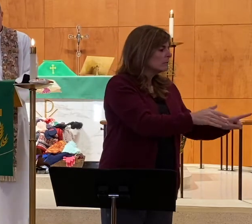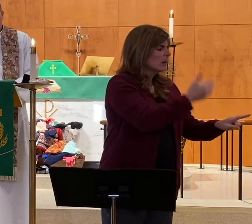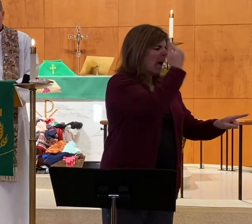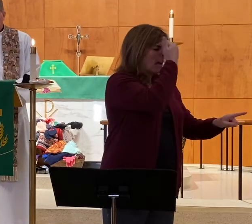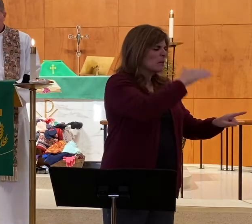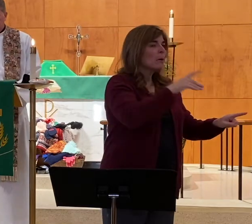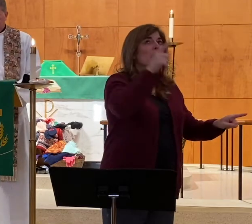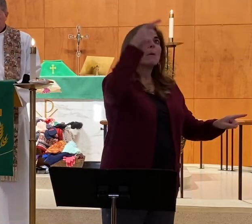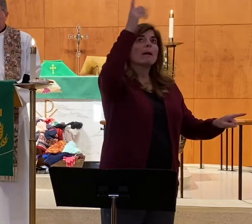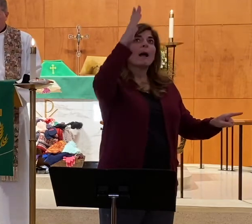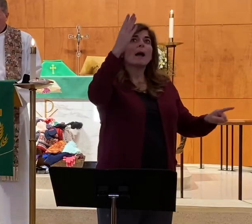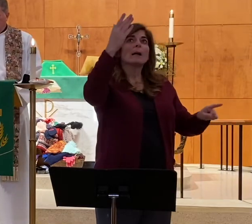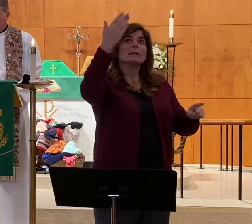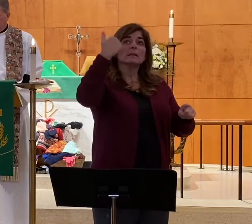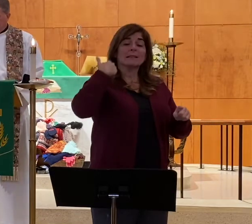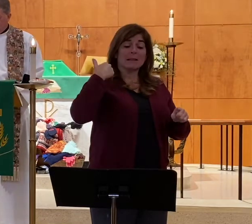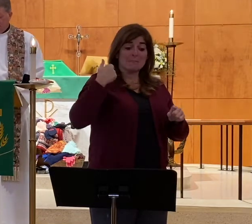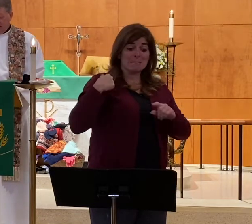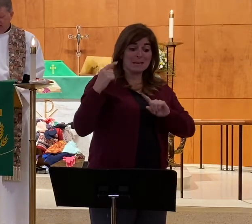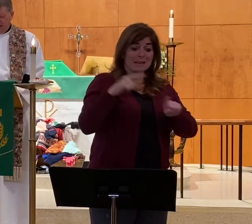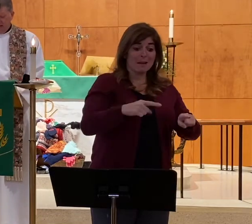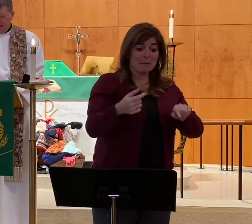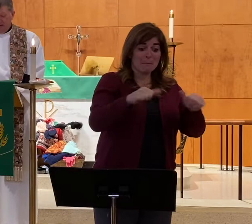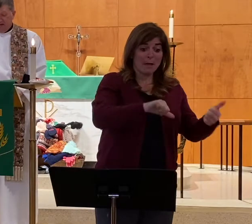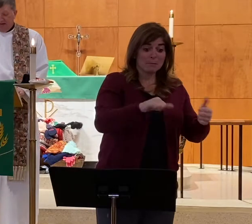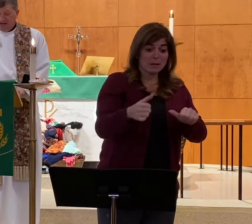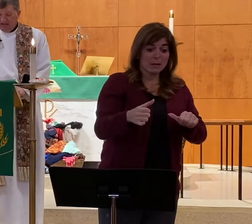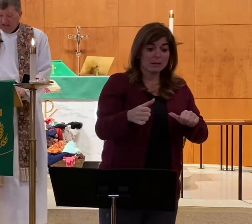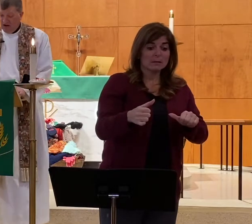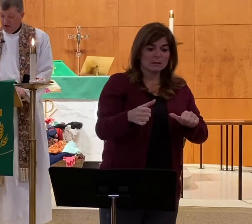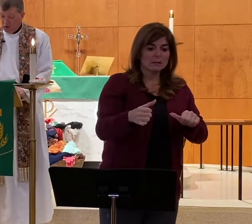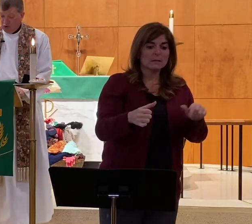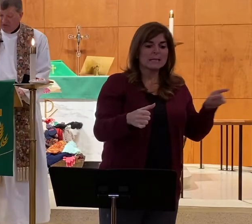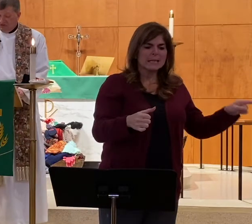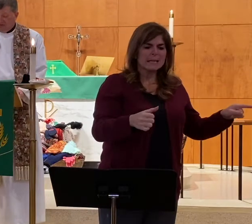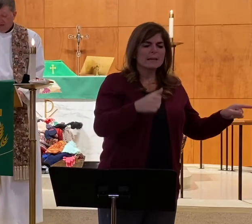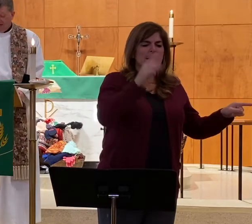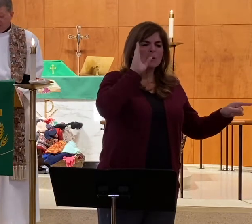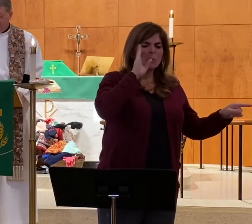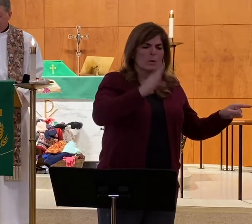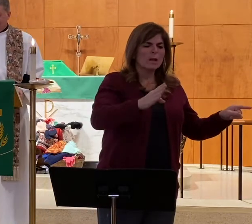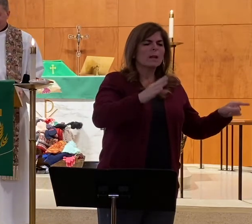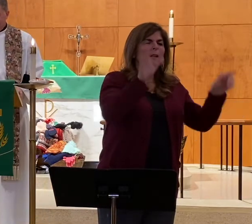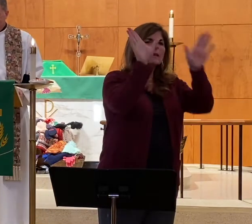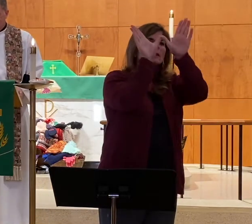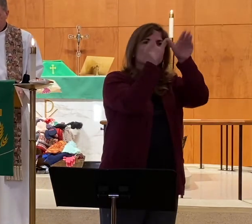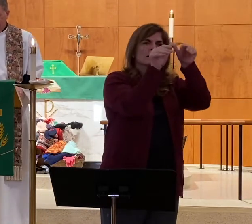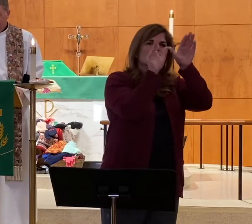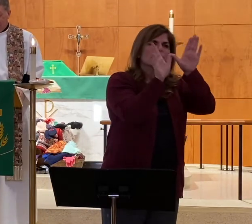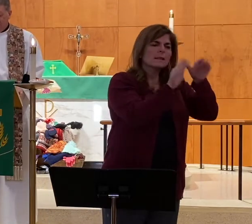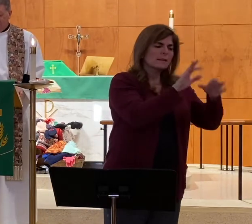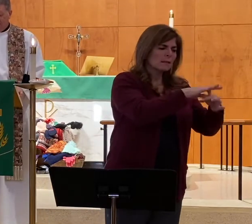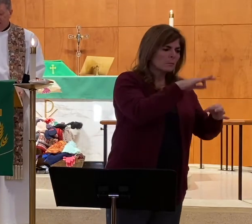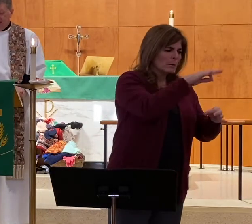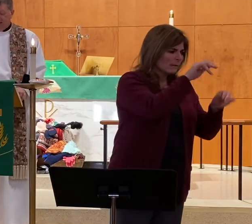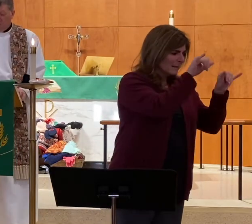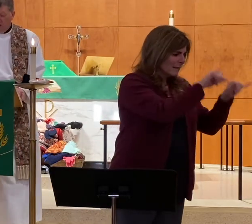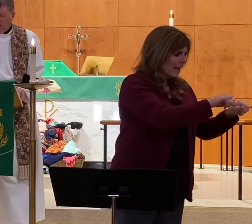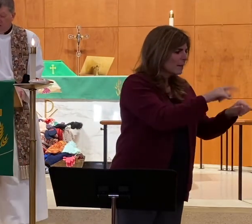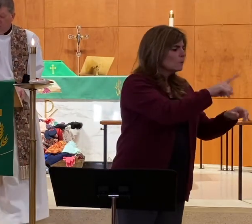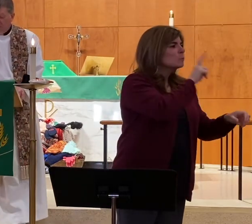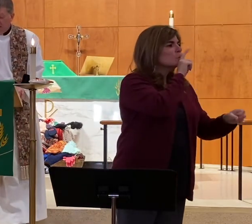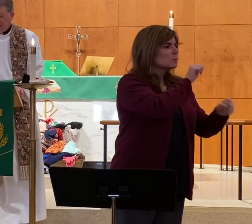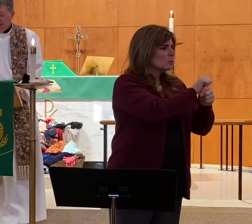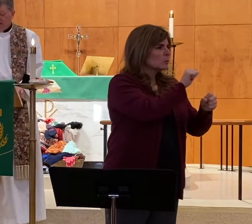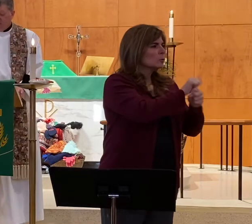had sent me to baptize with water said to me, 'He on whom you see the Spirit descend and remain is the